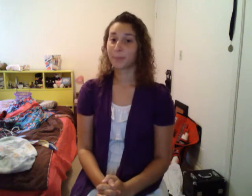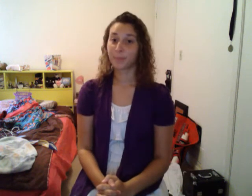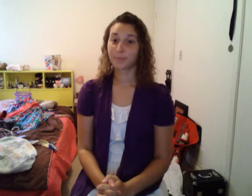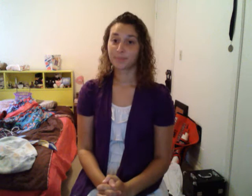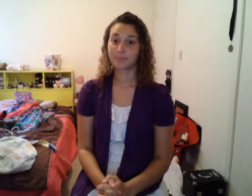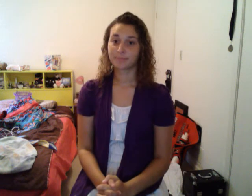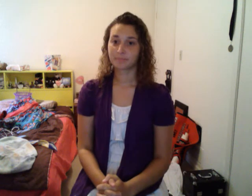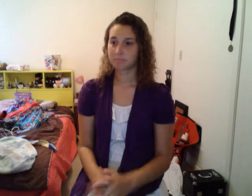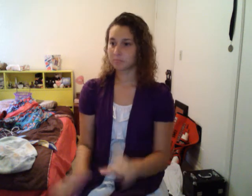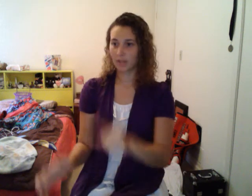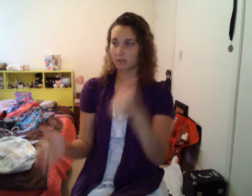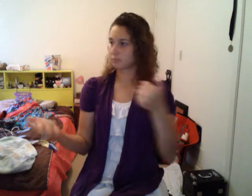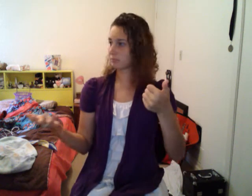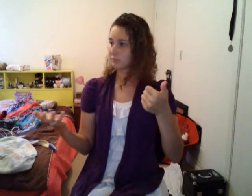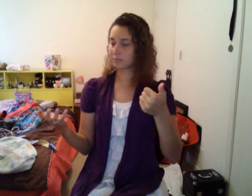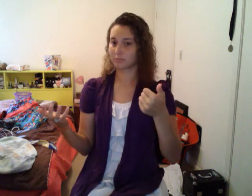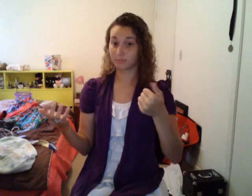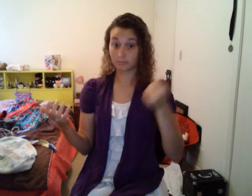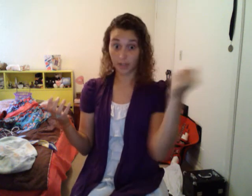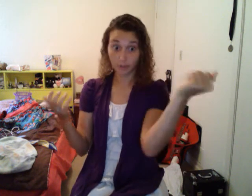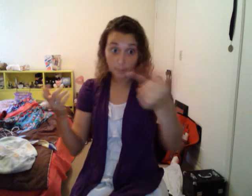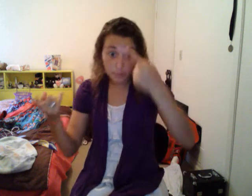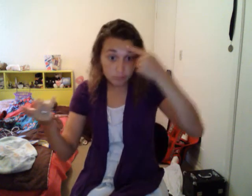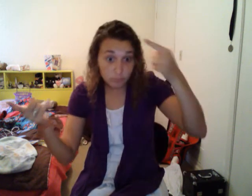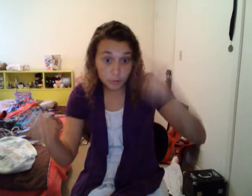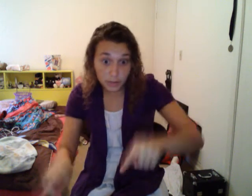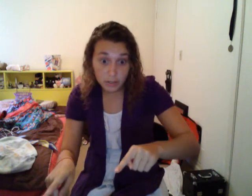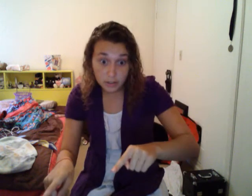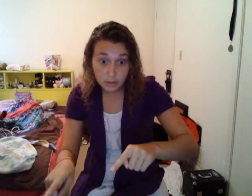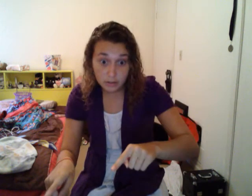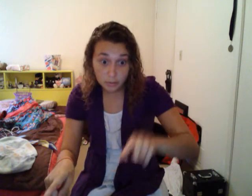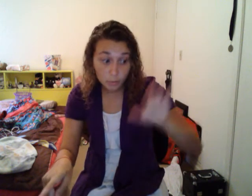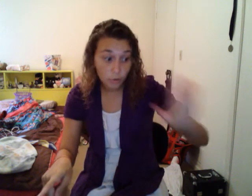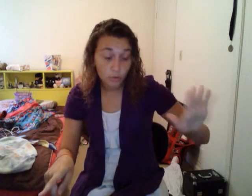Who else? Does everybody agree with that reason?